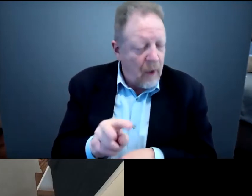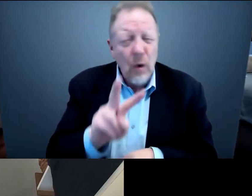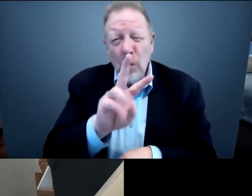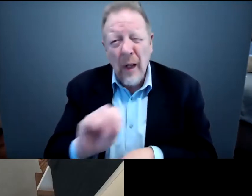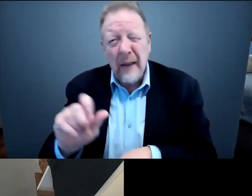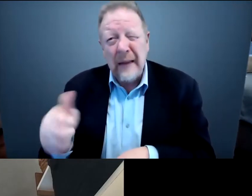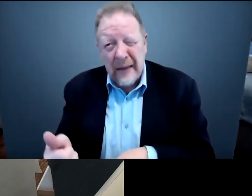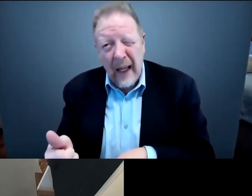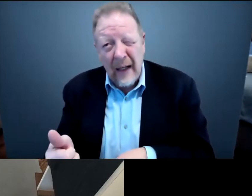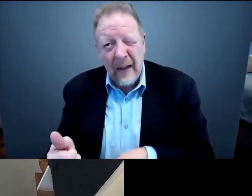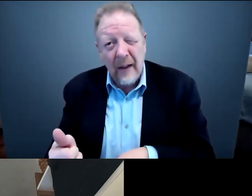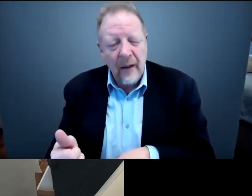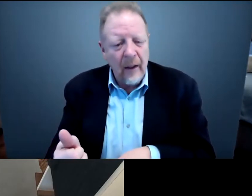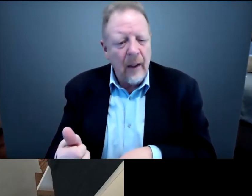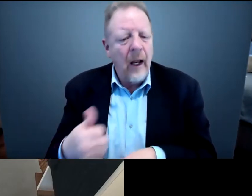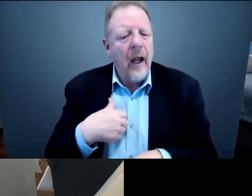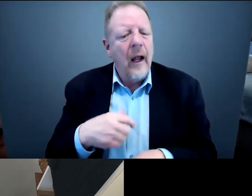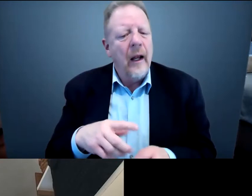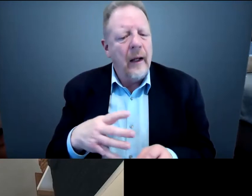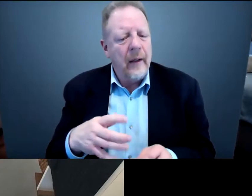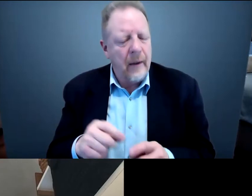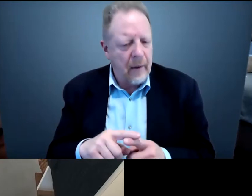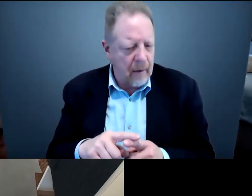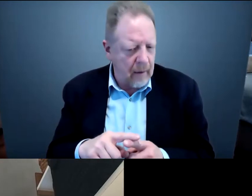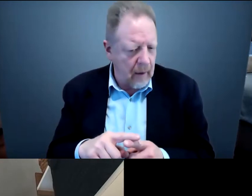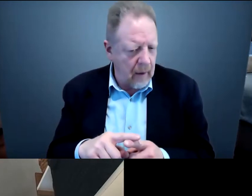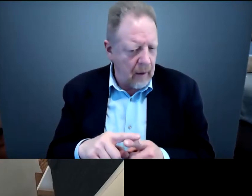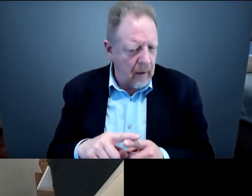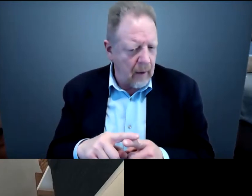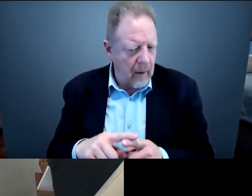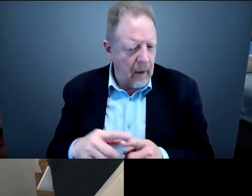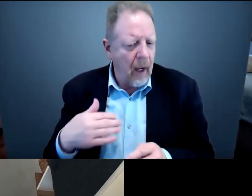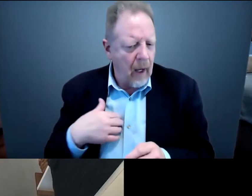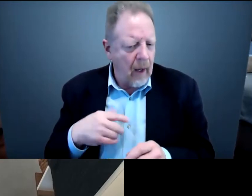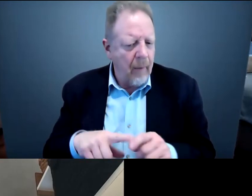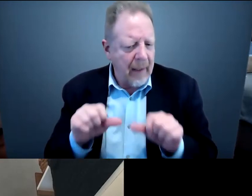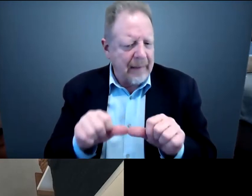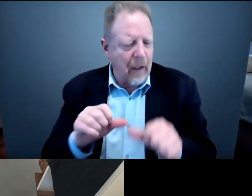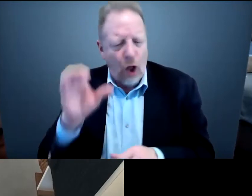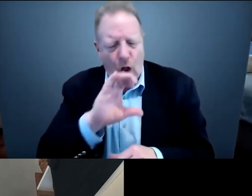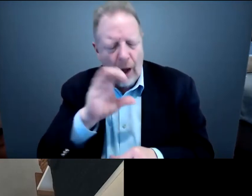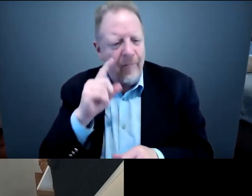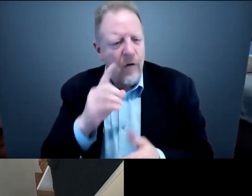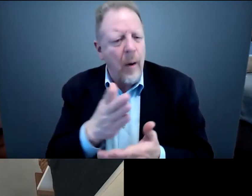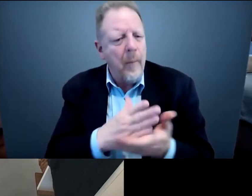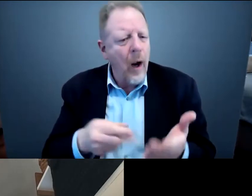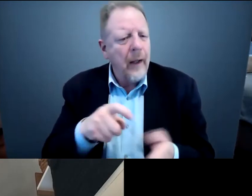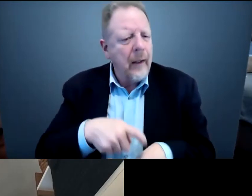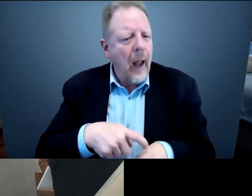2010, I got my master's in library and information sciences. So I have been consistently looking for full-time employment since